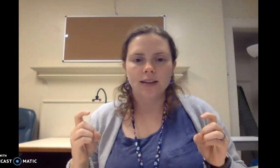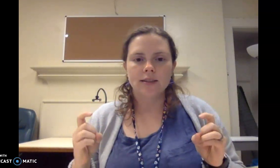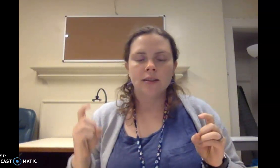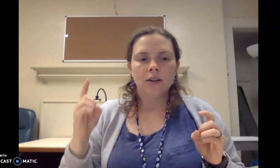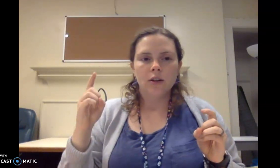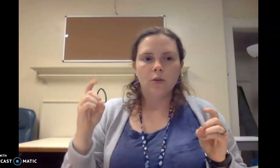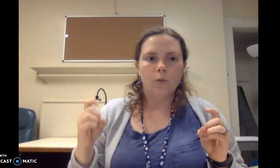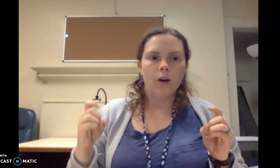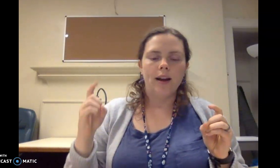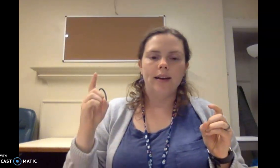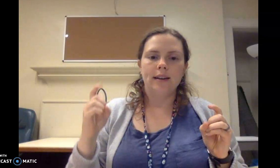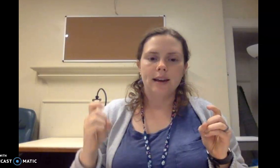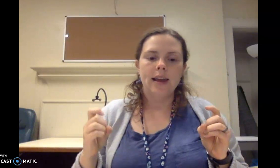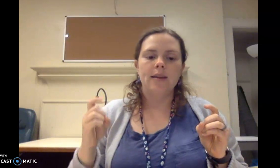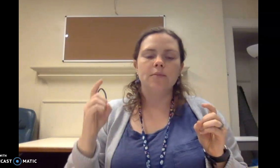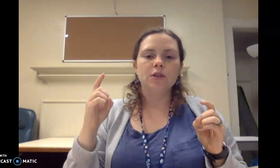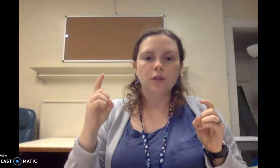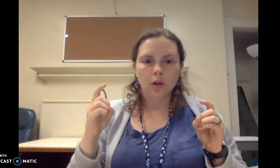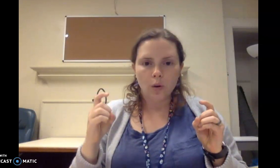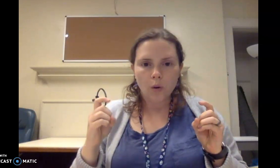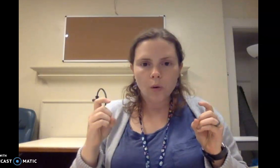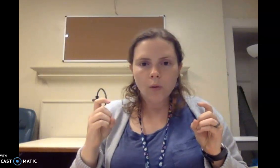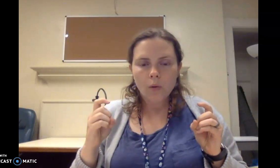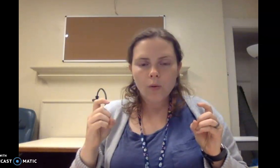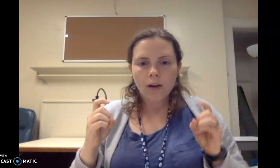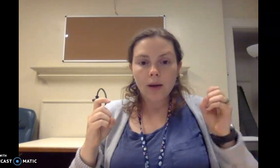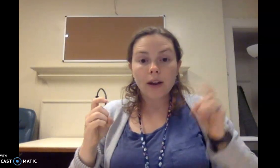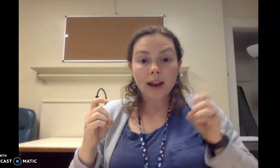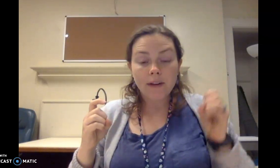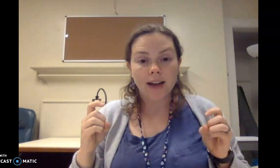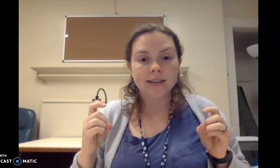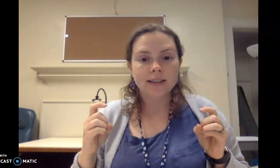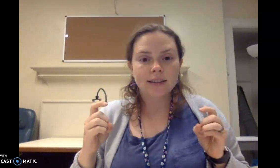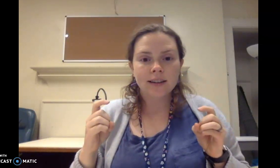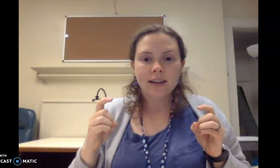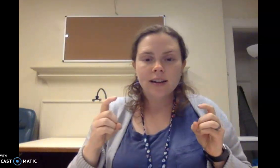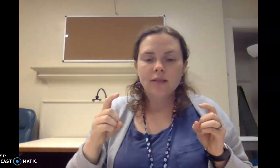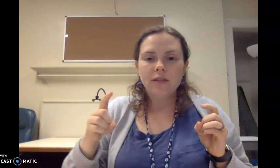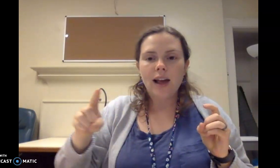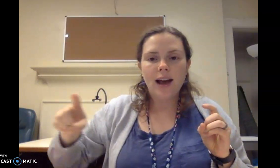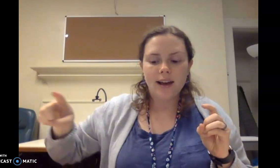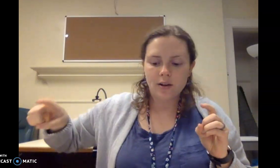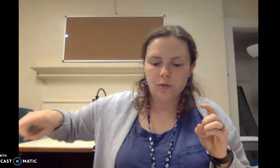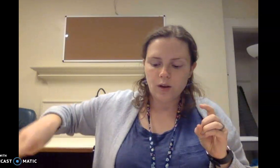grass. One named Slow and one named Fast. Fly